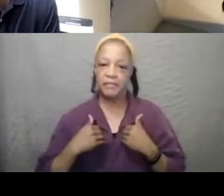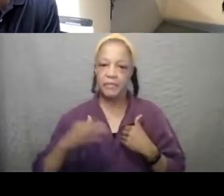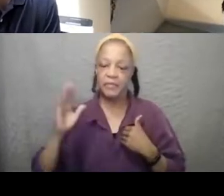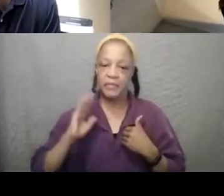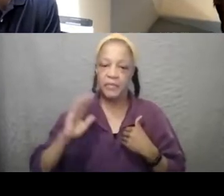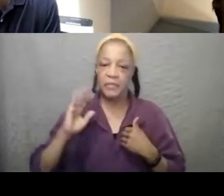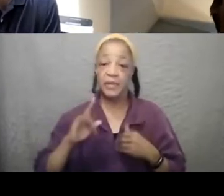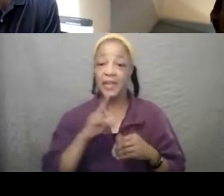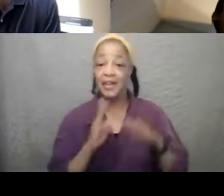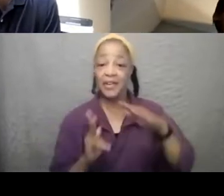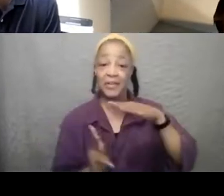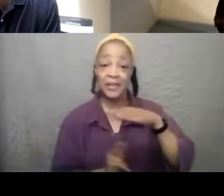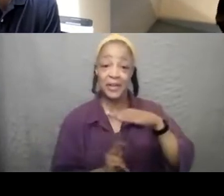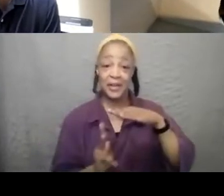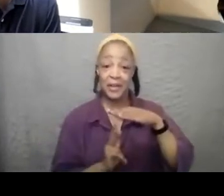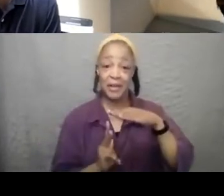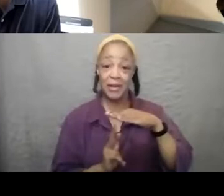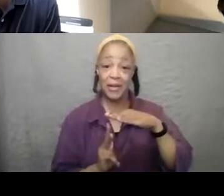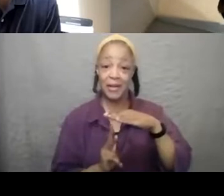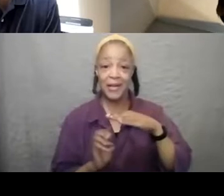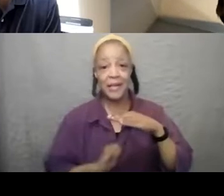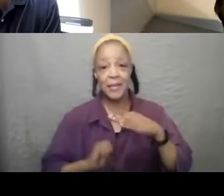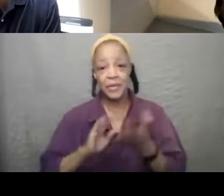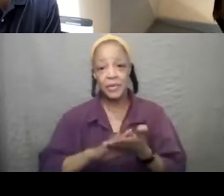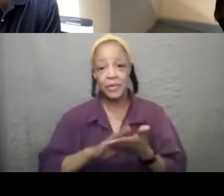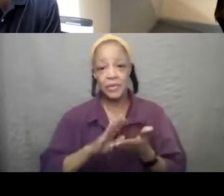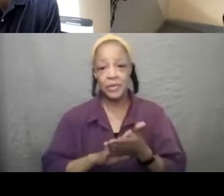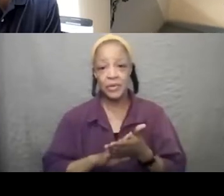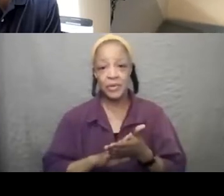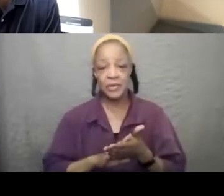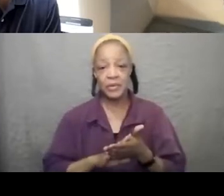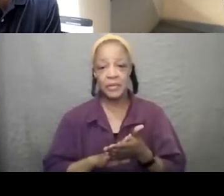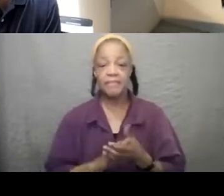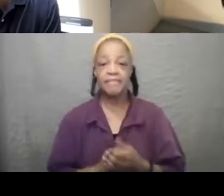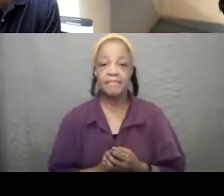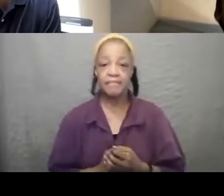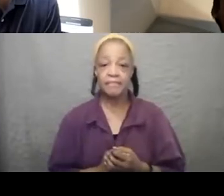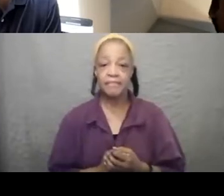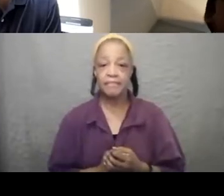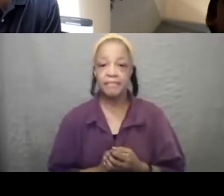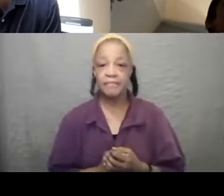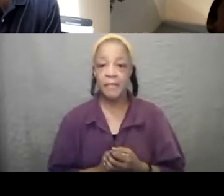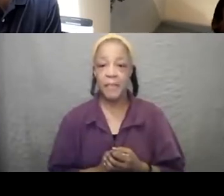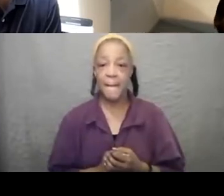in kindergarten. I had a very horrible